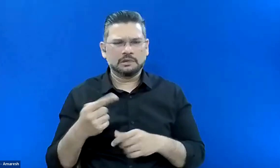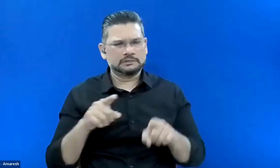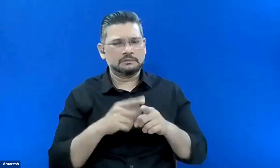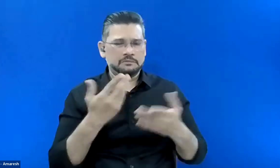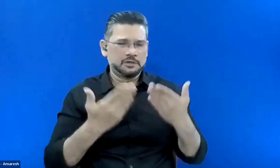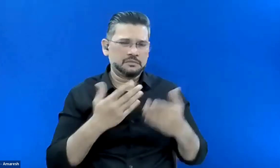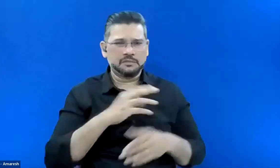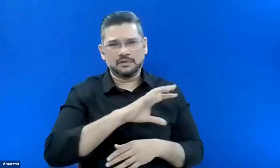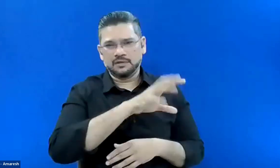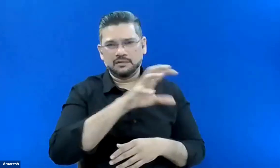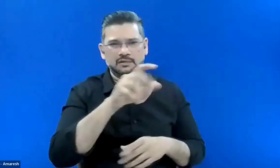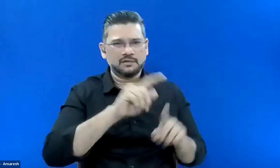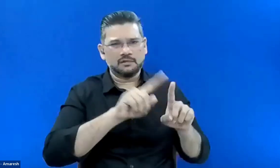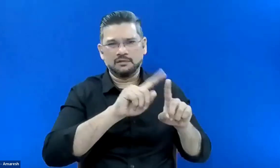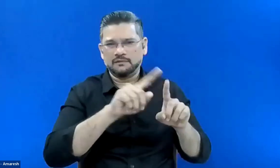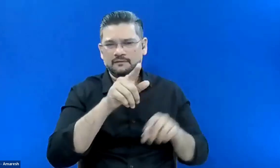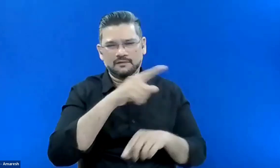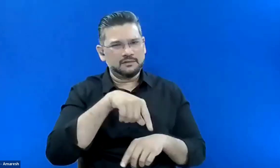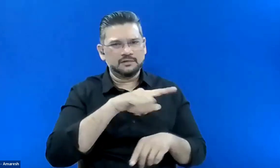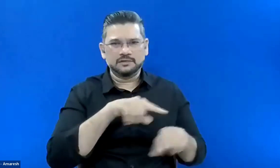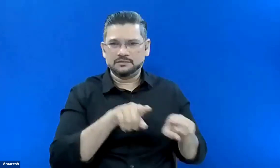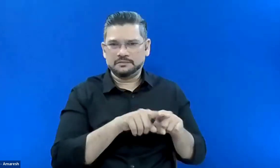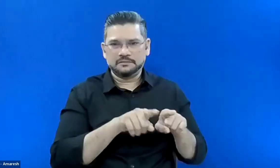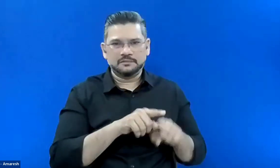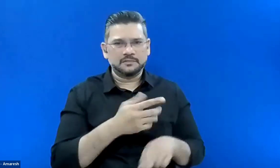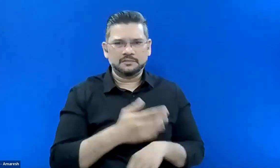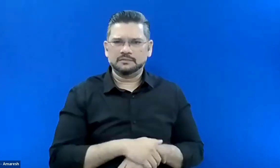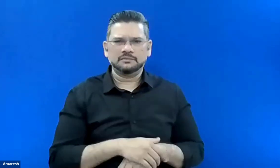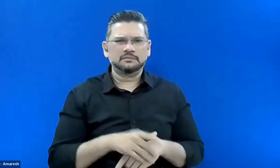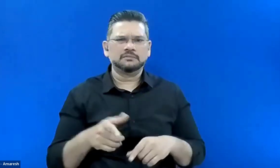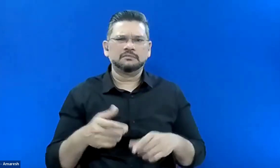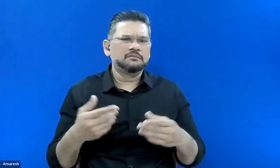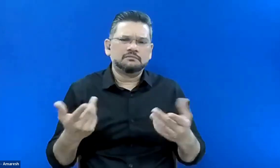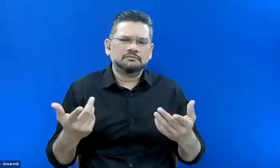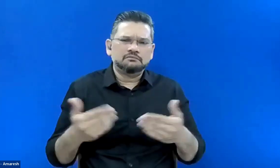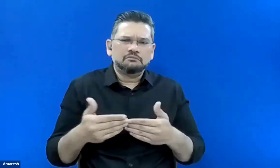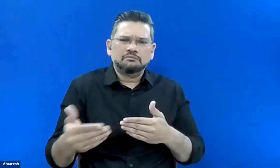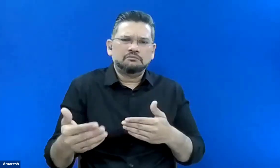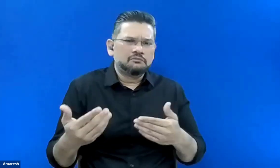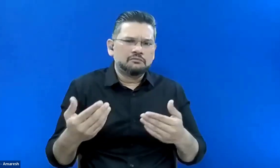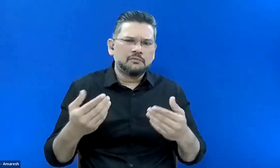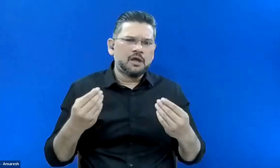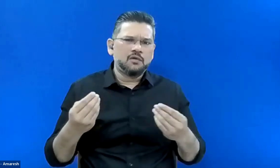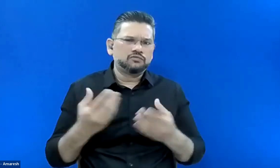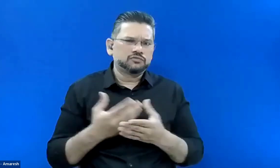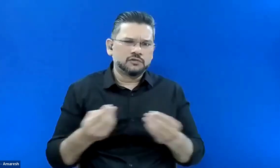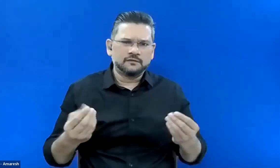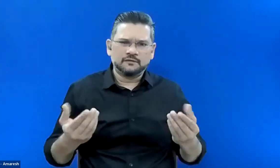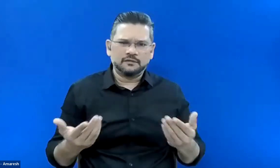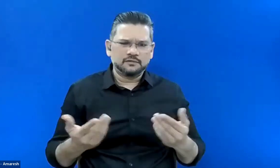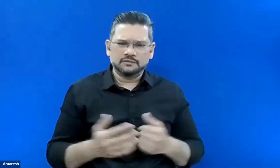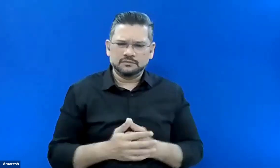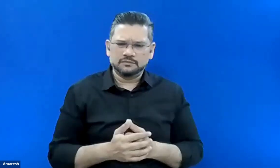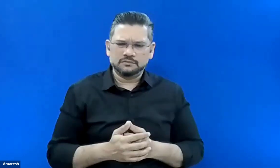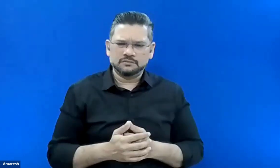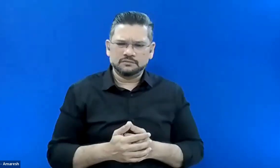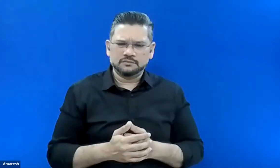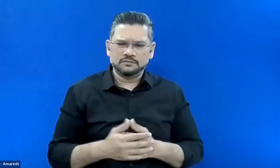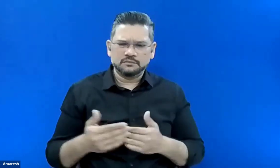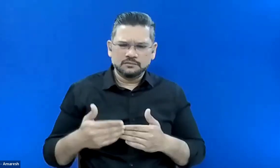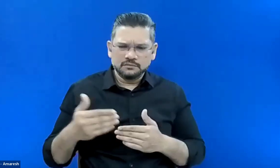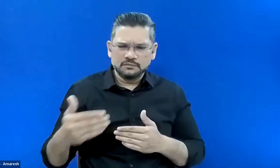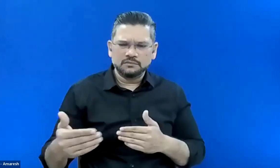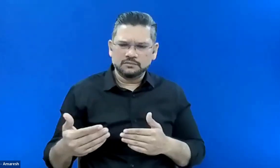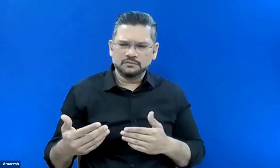countries. So what are we going to do with that? And what are we need? What are we, what is the